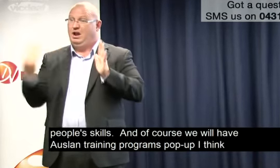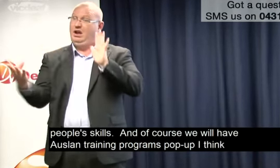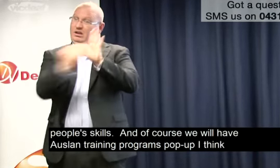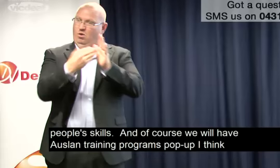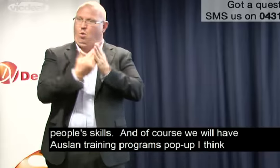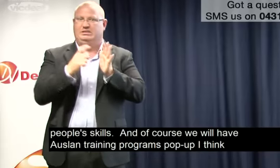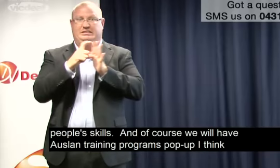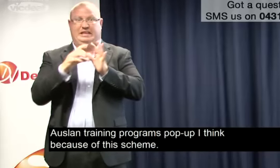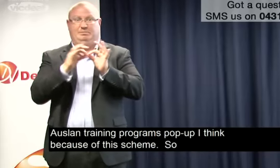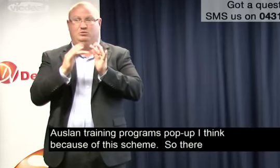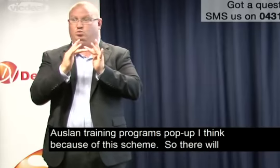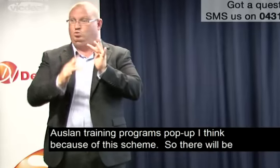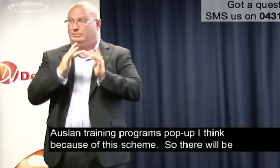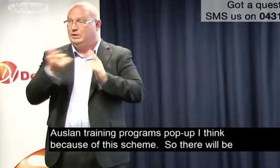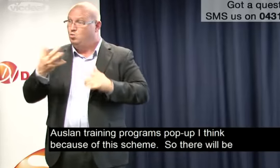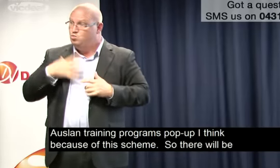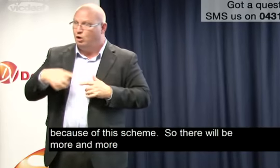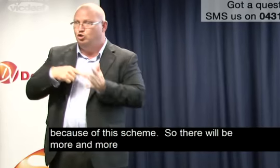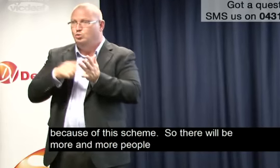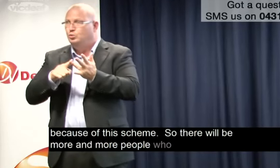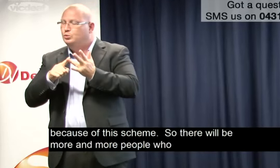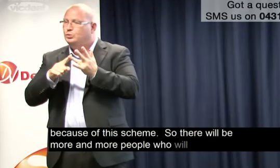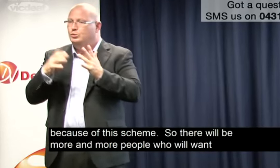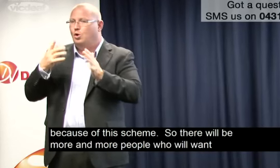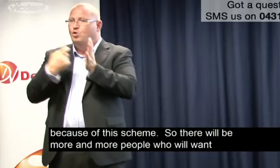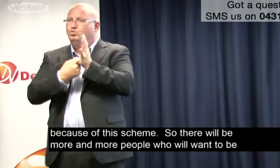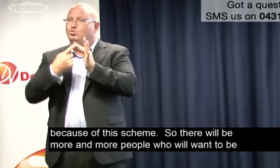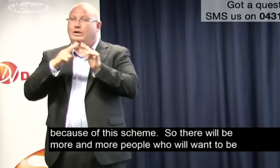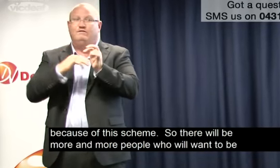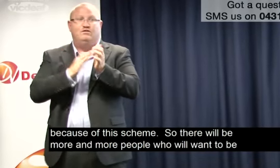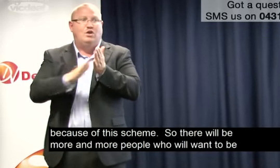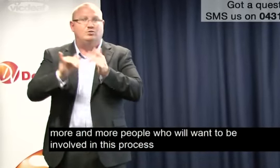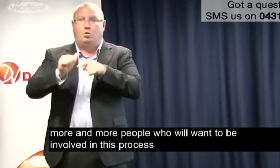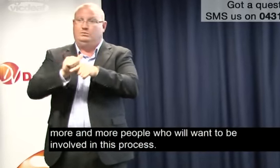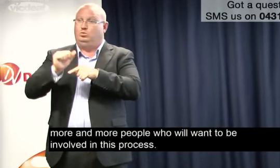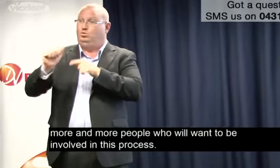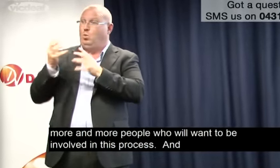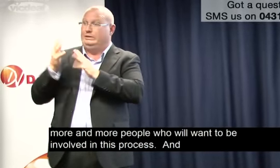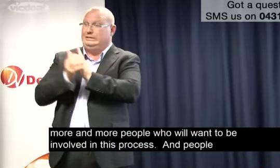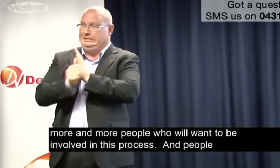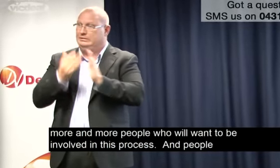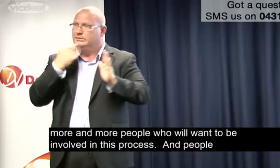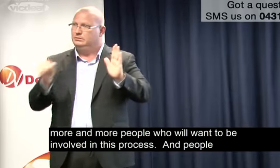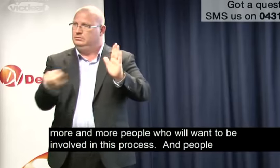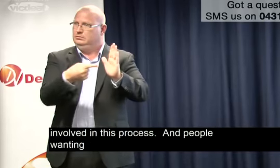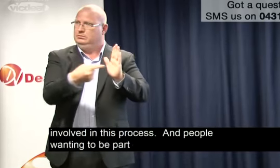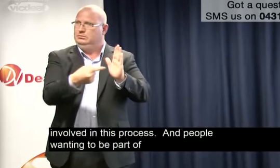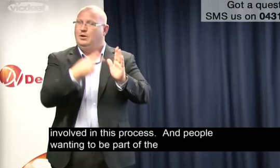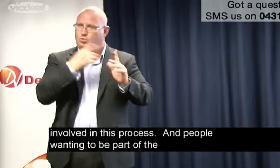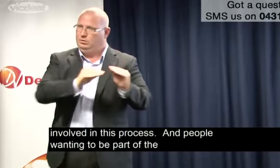to be involved in this process, and people wanting to be part of our database, whether it's a refresher course or enhancing